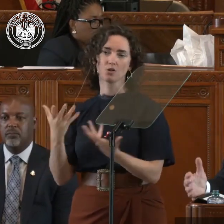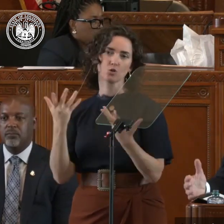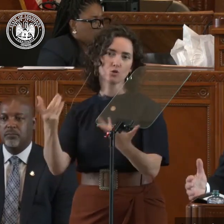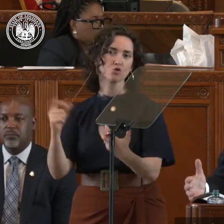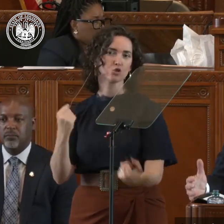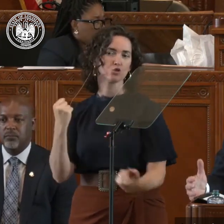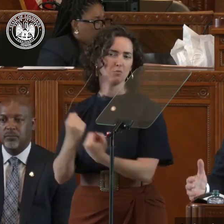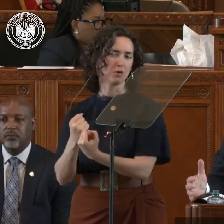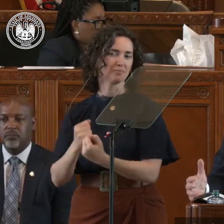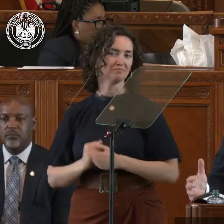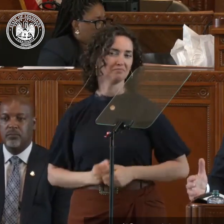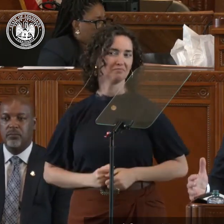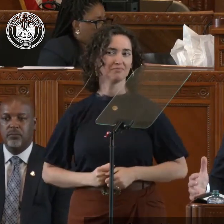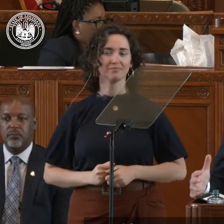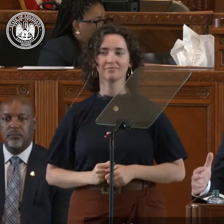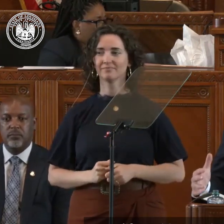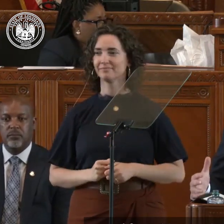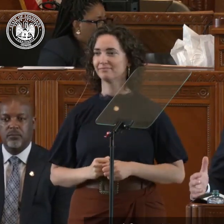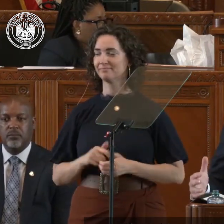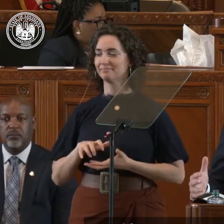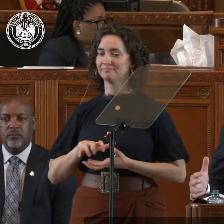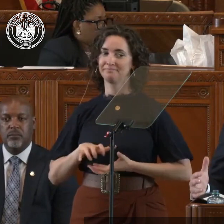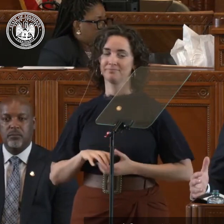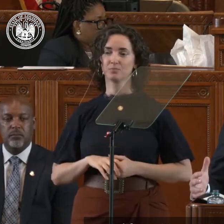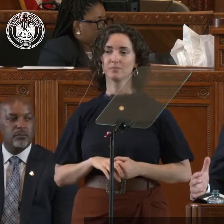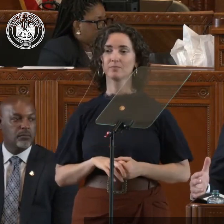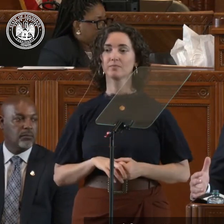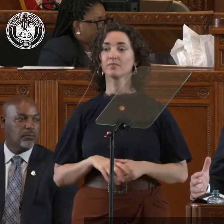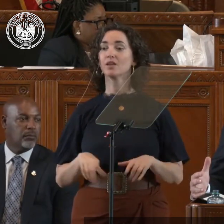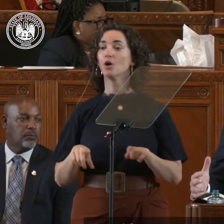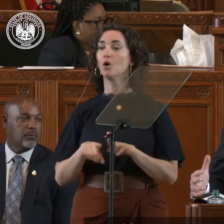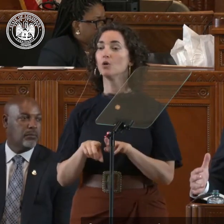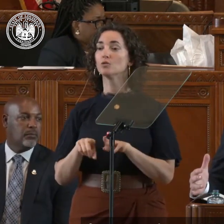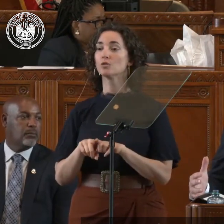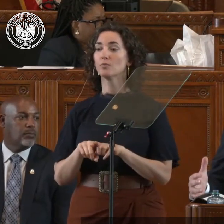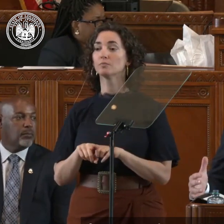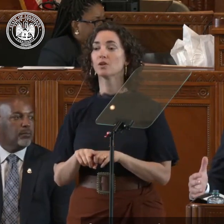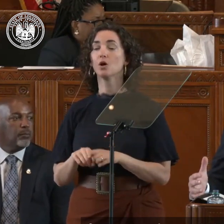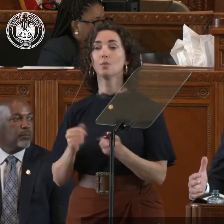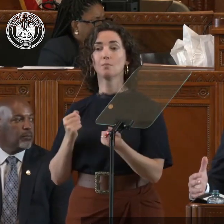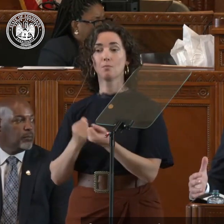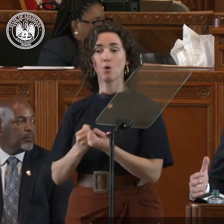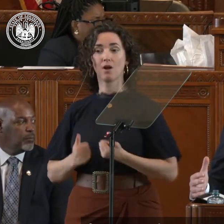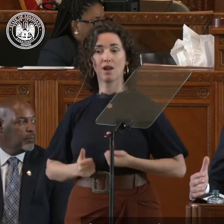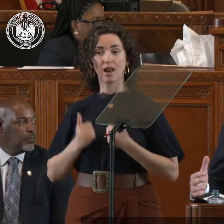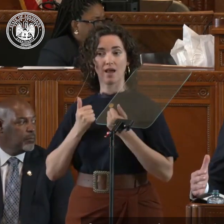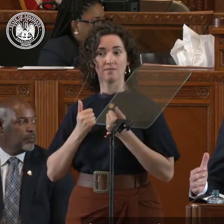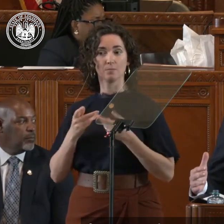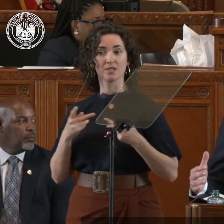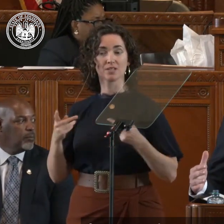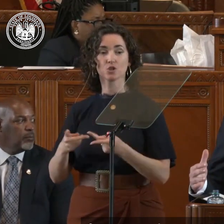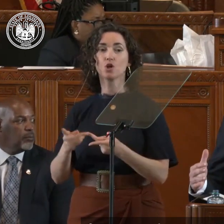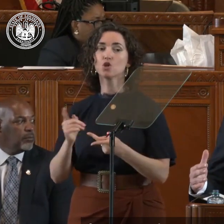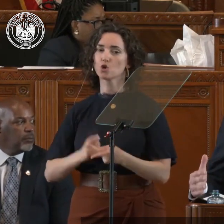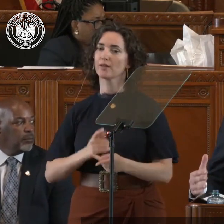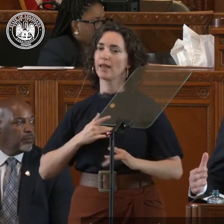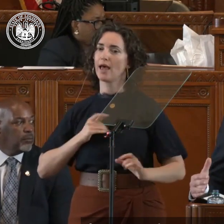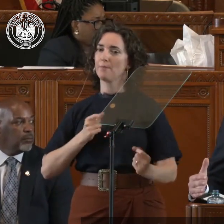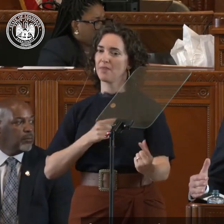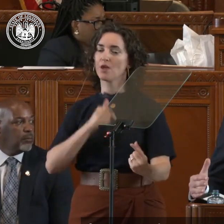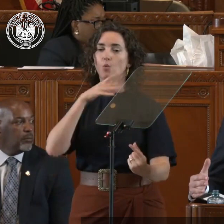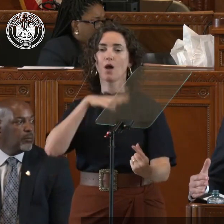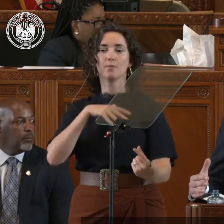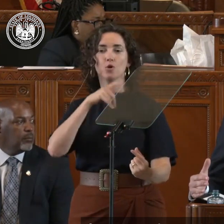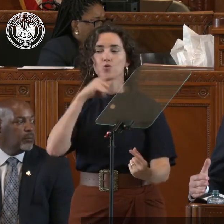I also know our pro-life position can include basic empathy for women who are victims of rape and